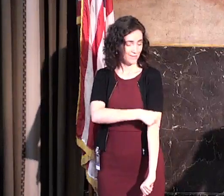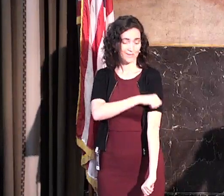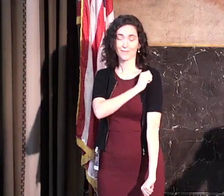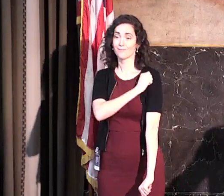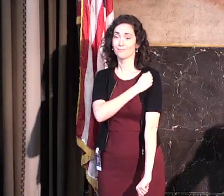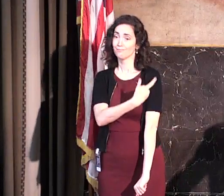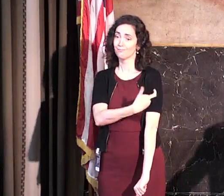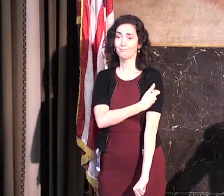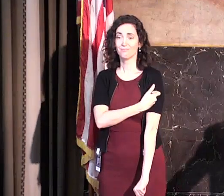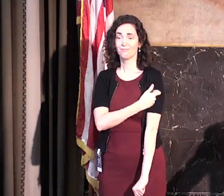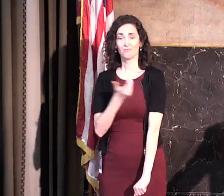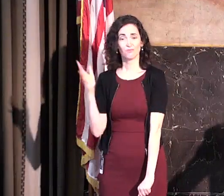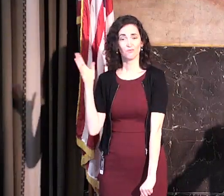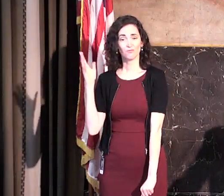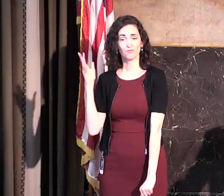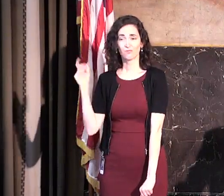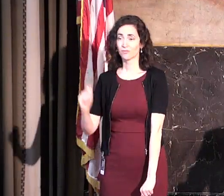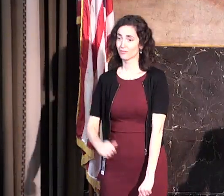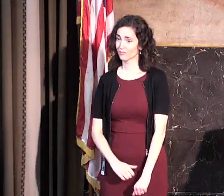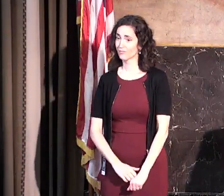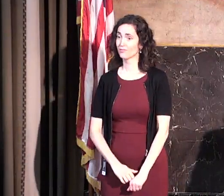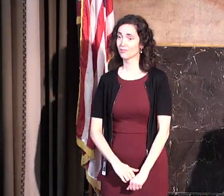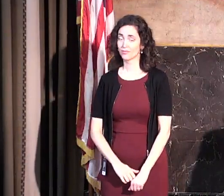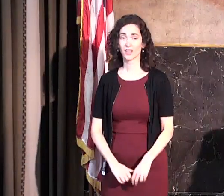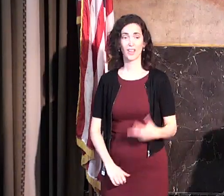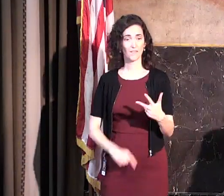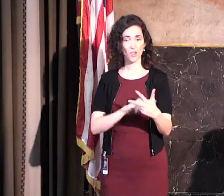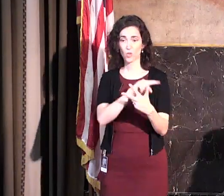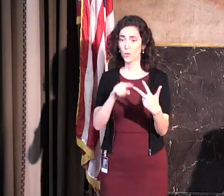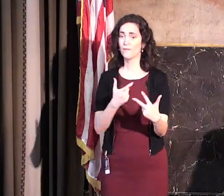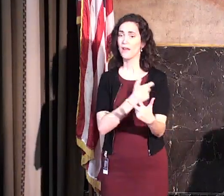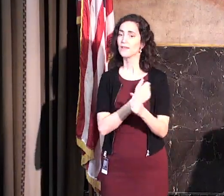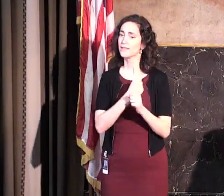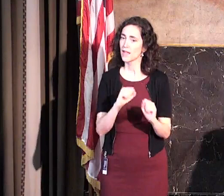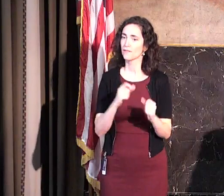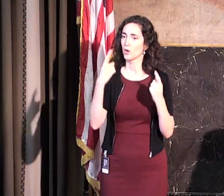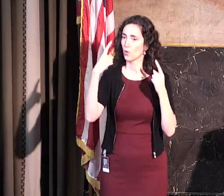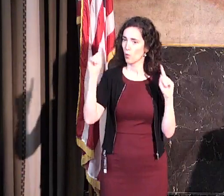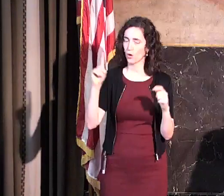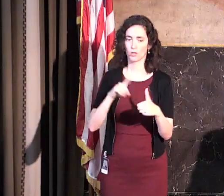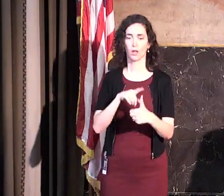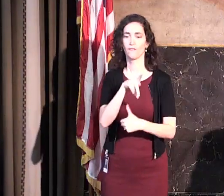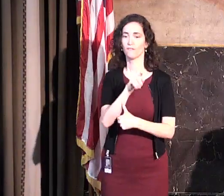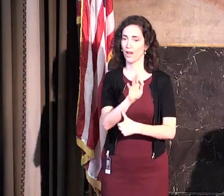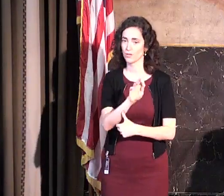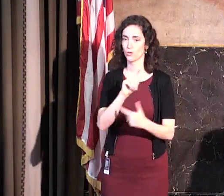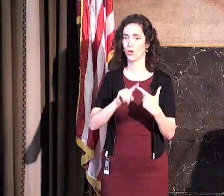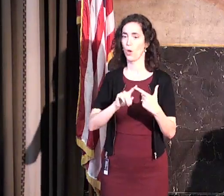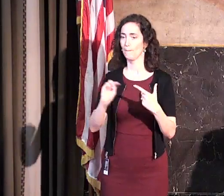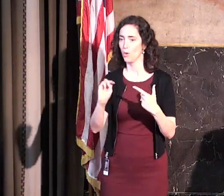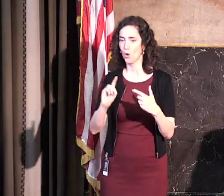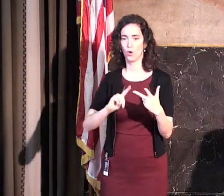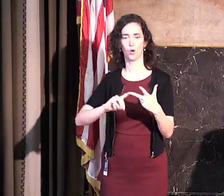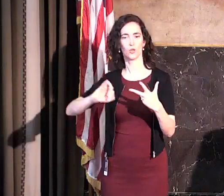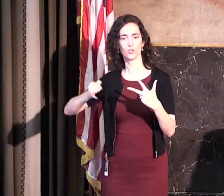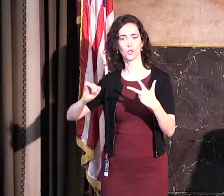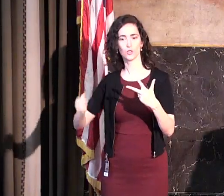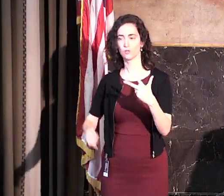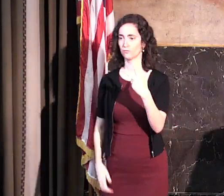get vaccinated. There are 3 safe and effective vaccines: Pfizer, Moderna, and Johnson &